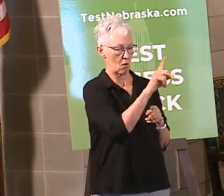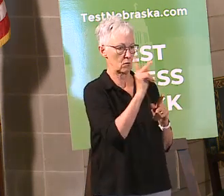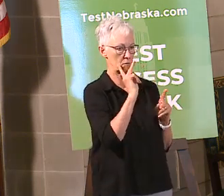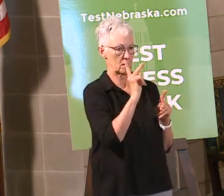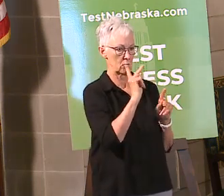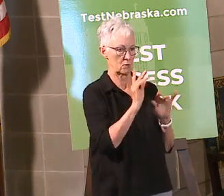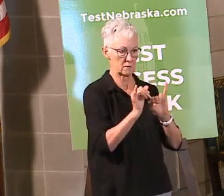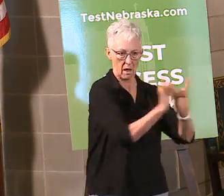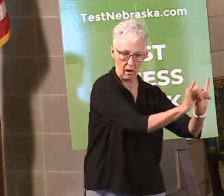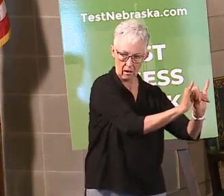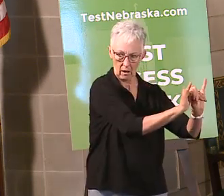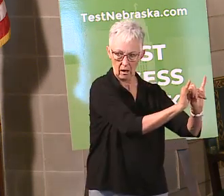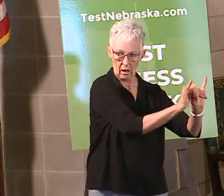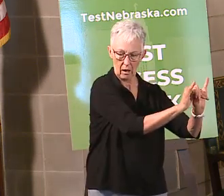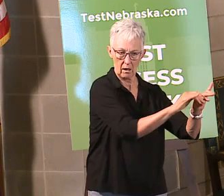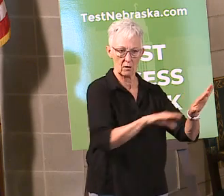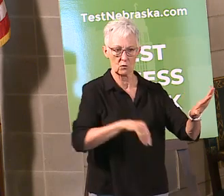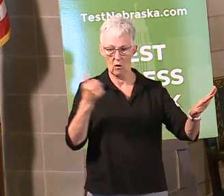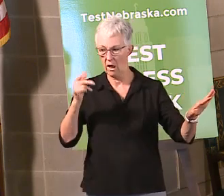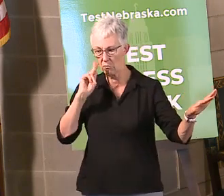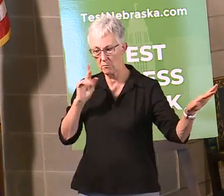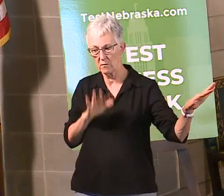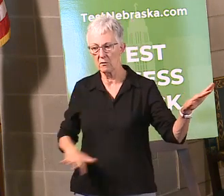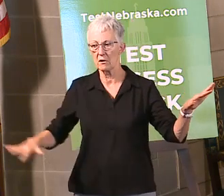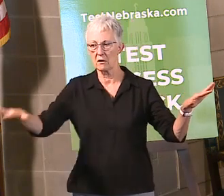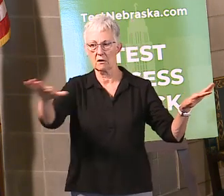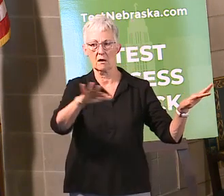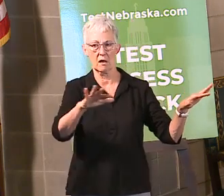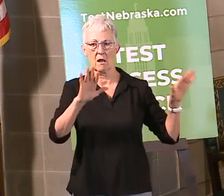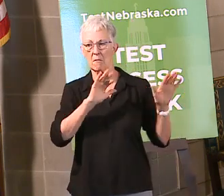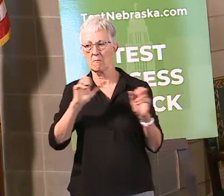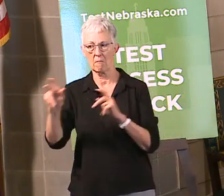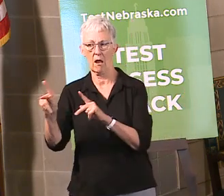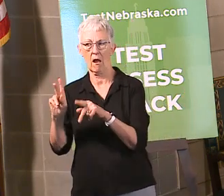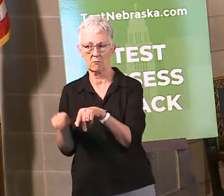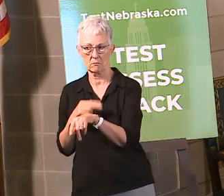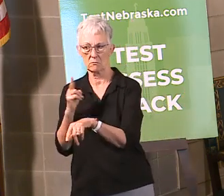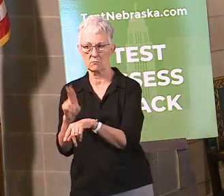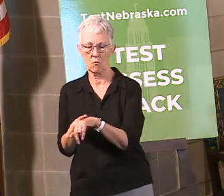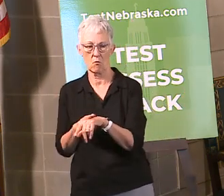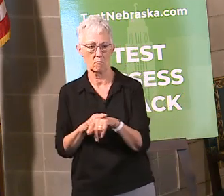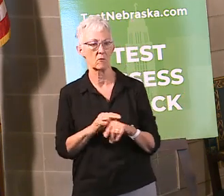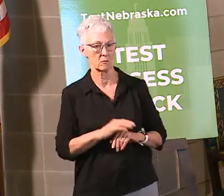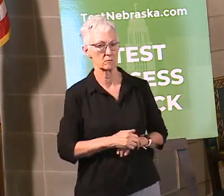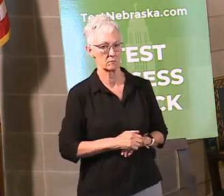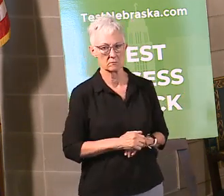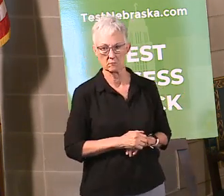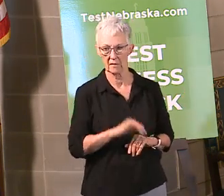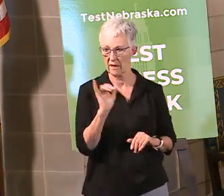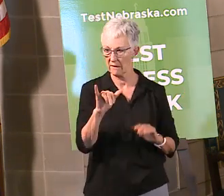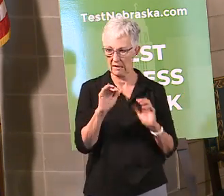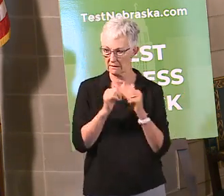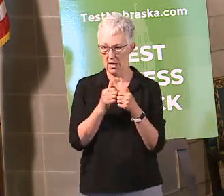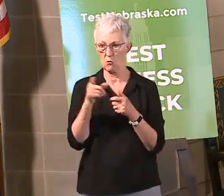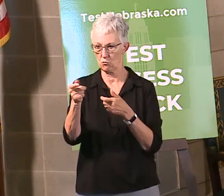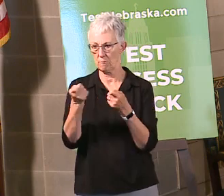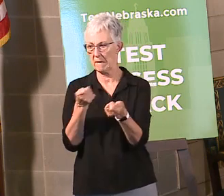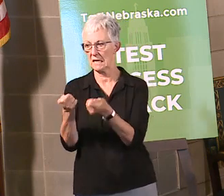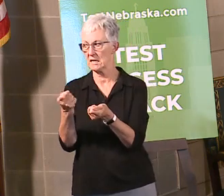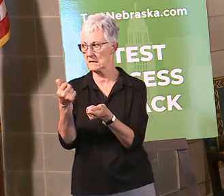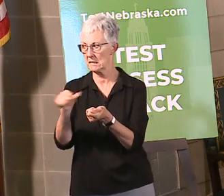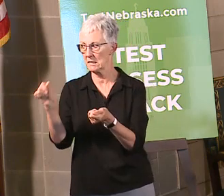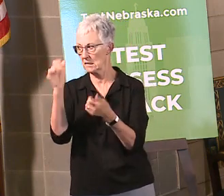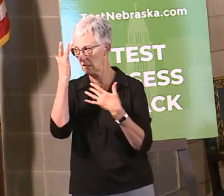isolate and quarantine so that everybody else can go back to a more normal life. That's really, how you do disease management from